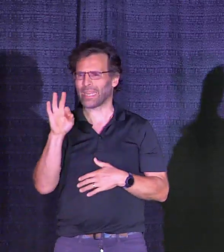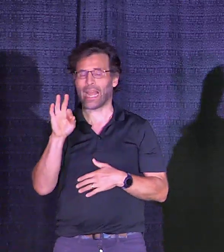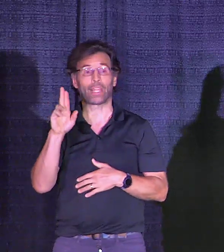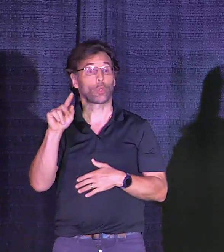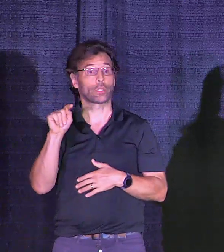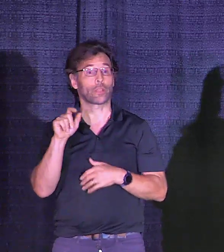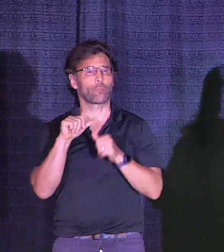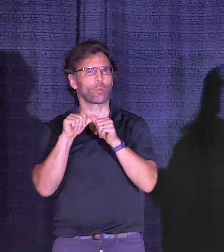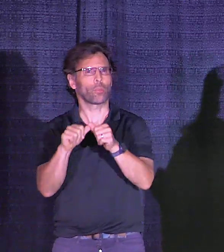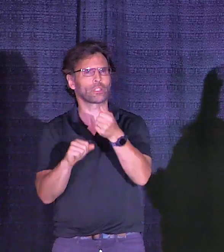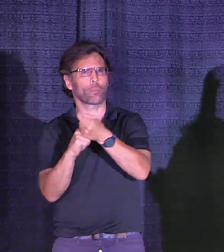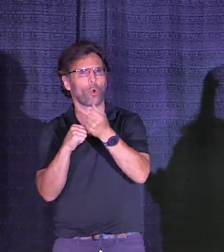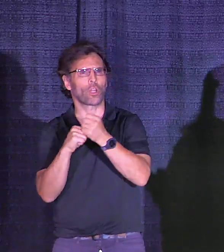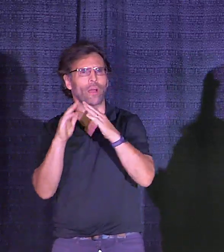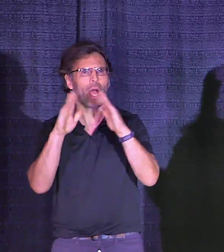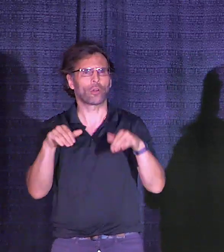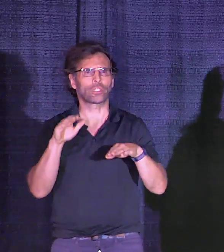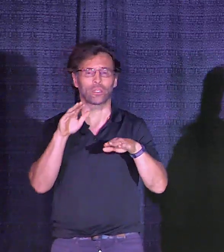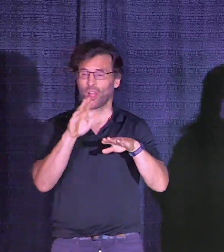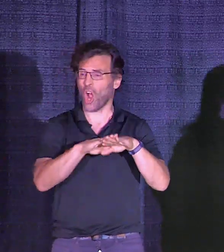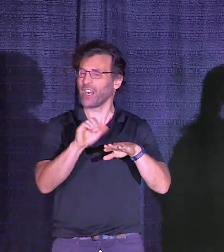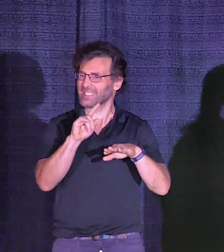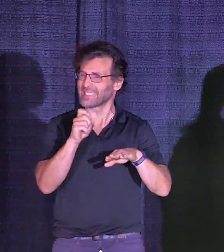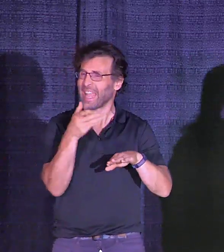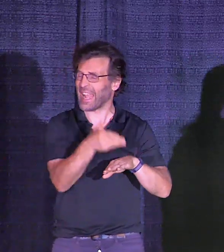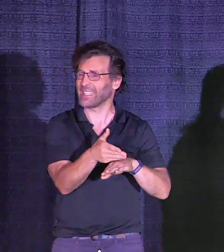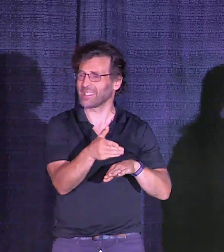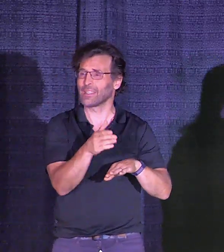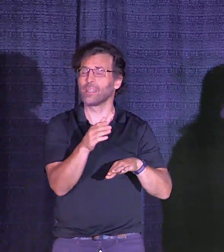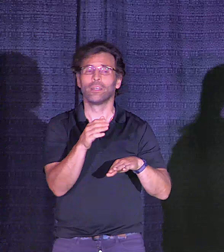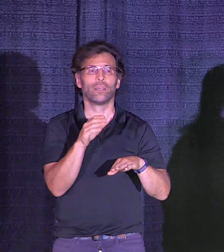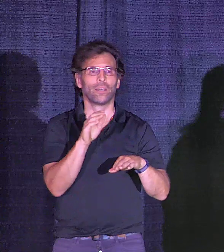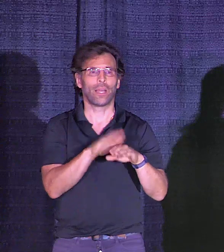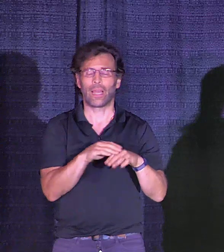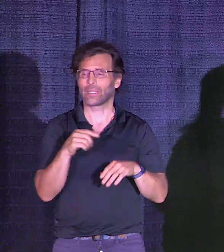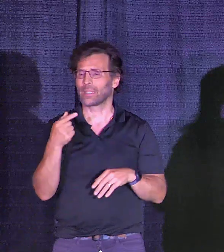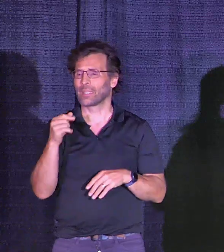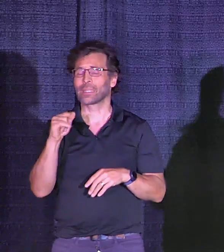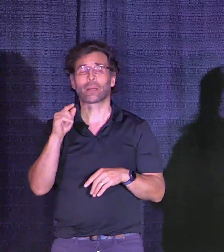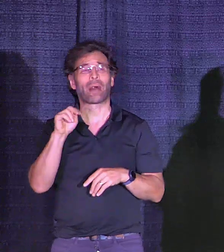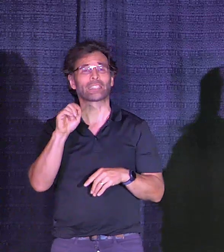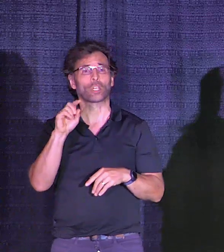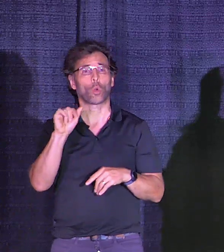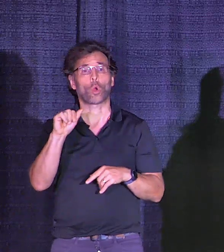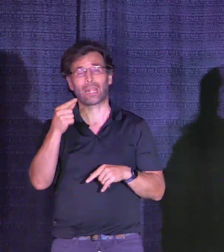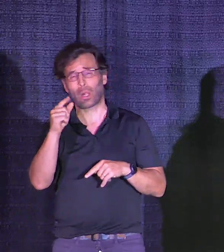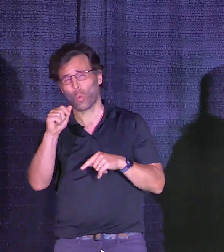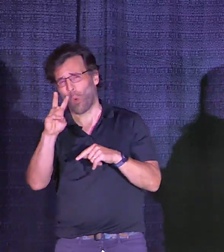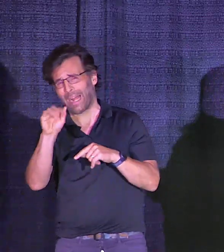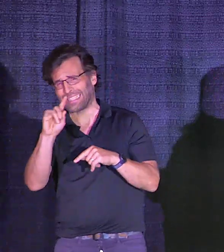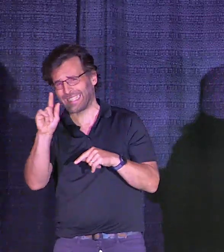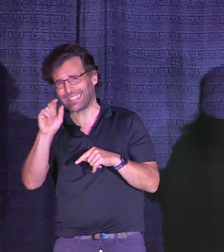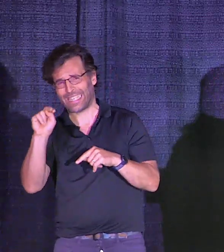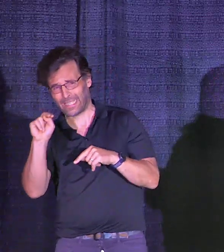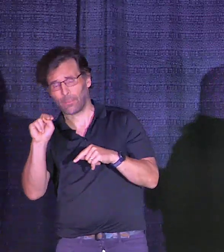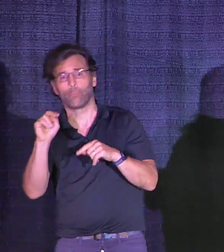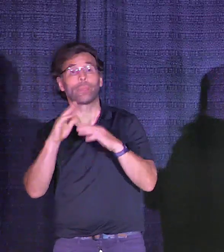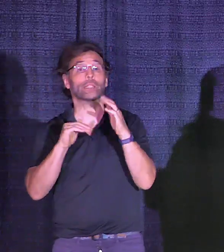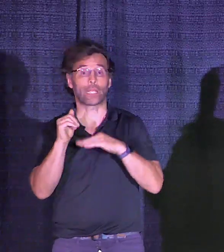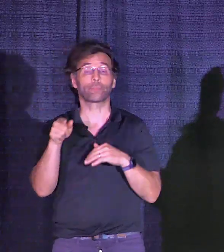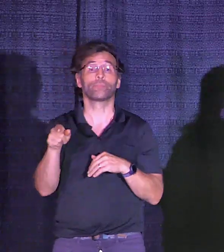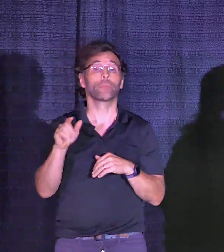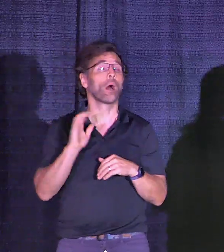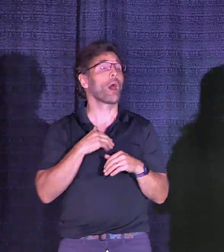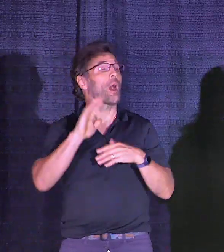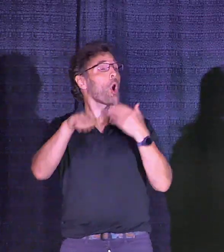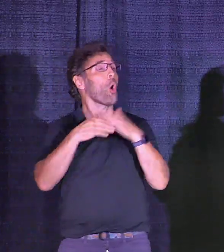permanent supportive housing on site at our Gamaji Minol Bamaji Ziwin building. And our whole